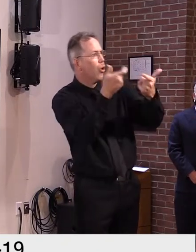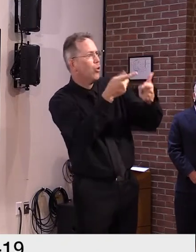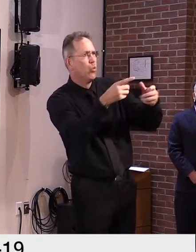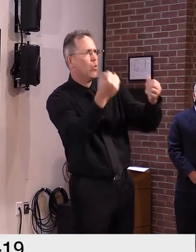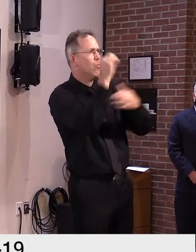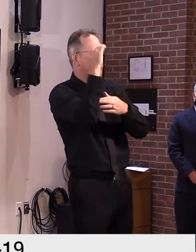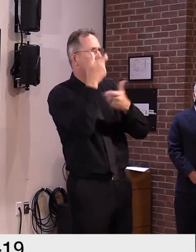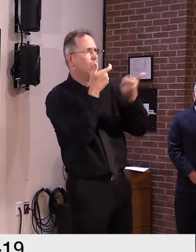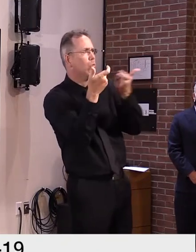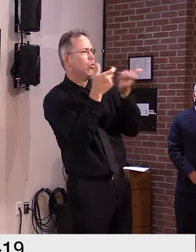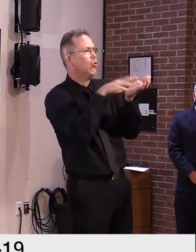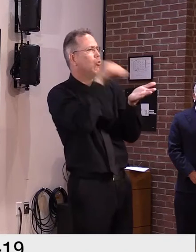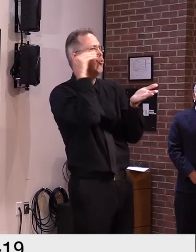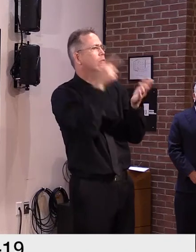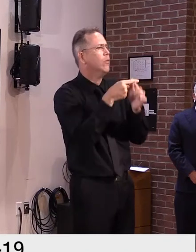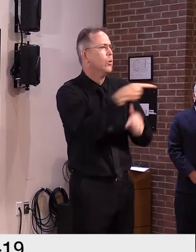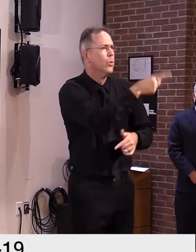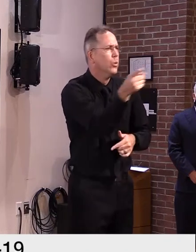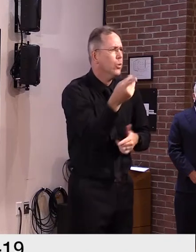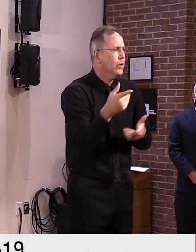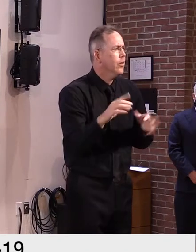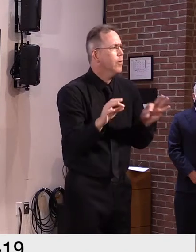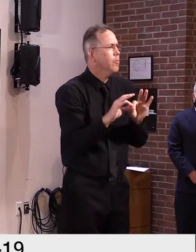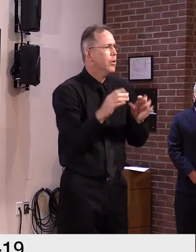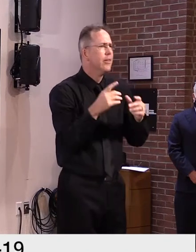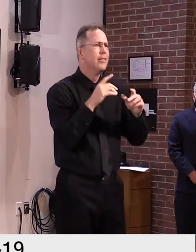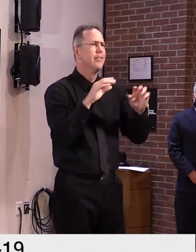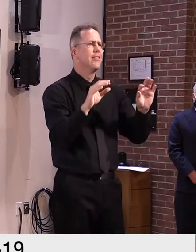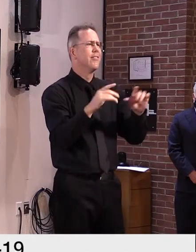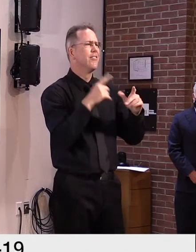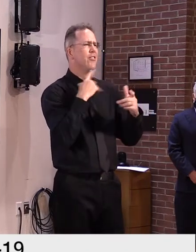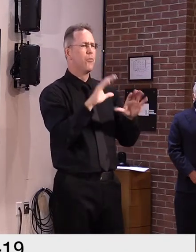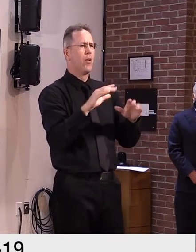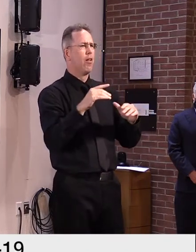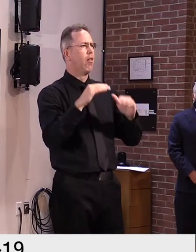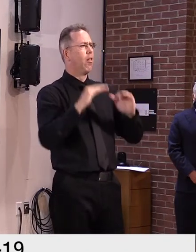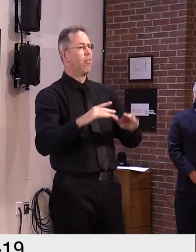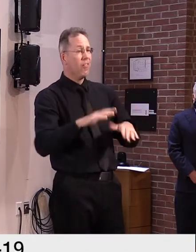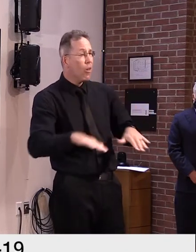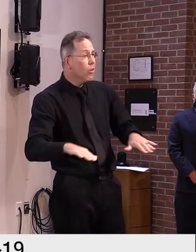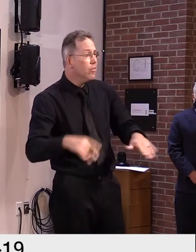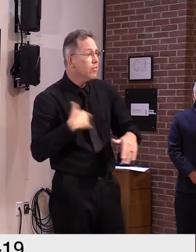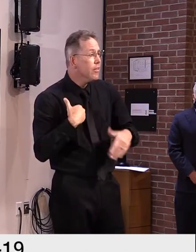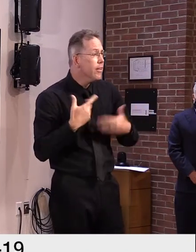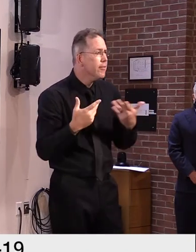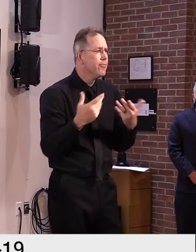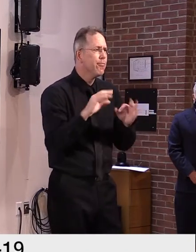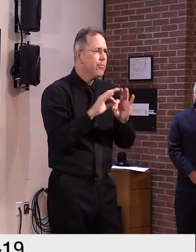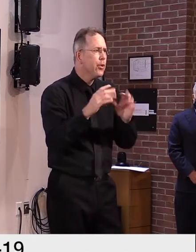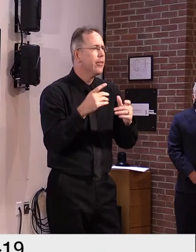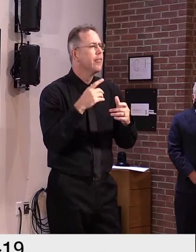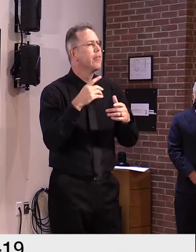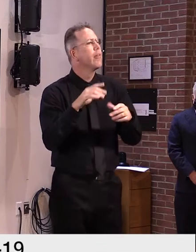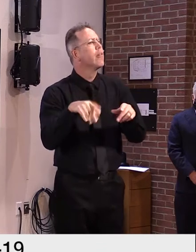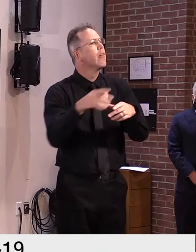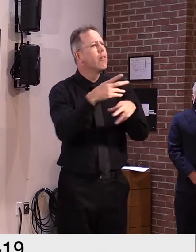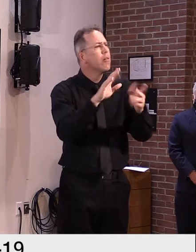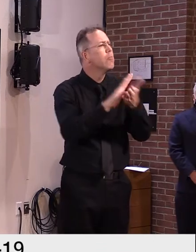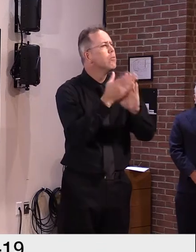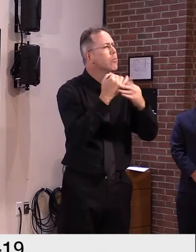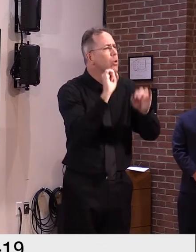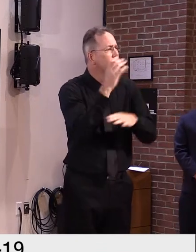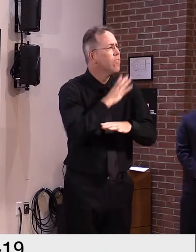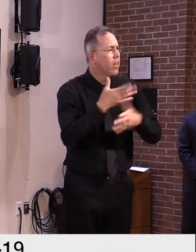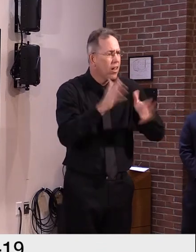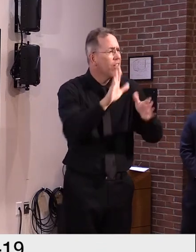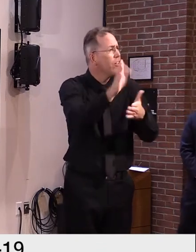this rhetoric and so forth. So we just want to make sure that people are heard. That's our constitutional right, but there's ways